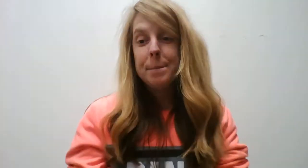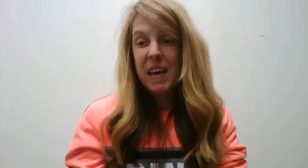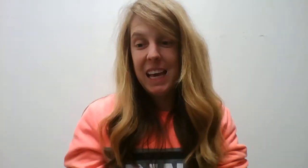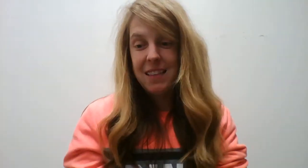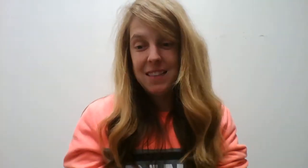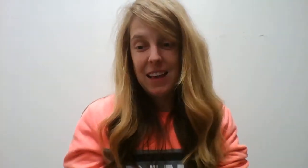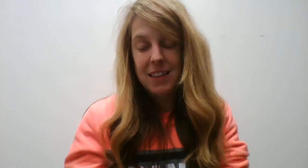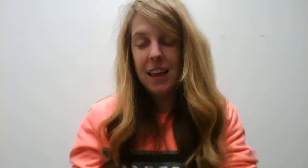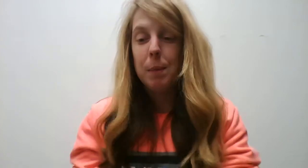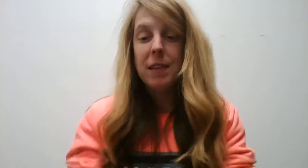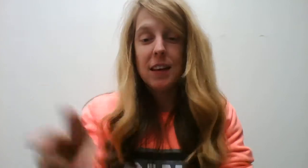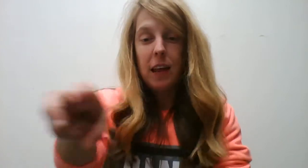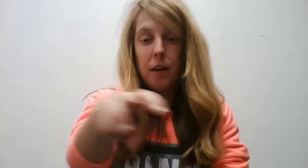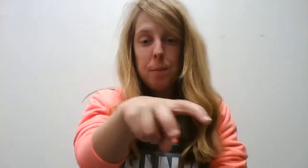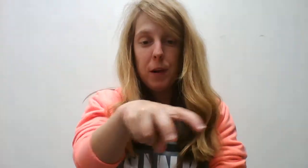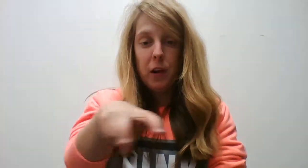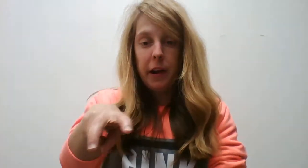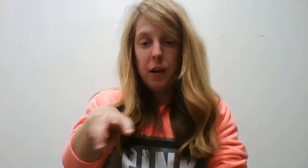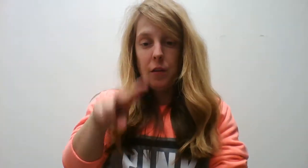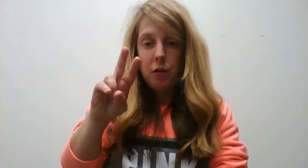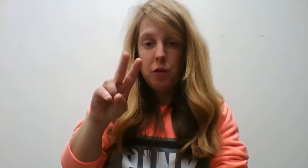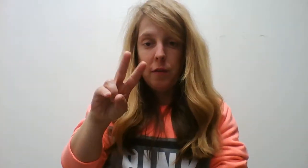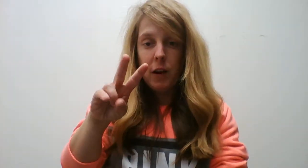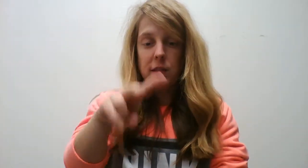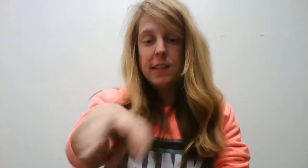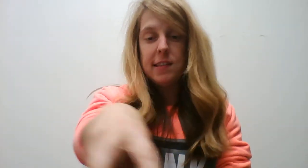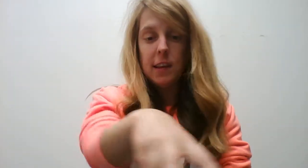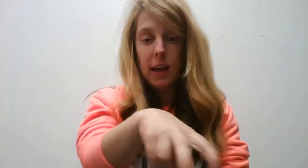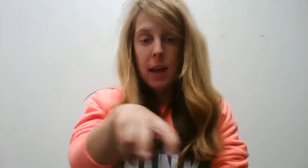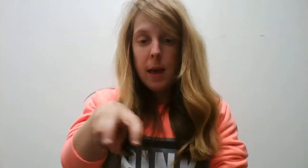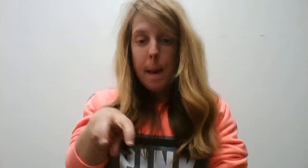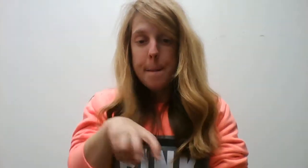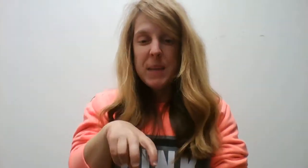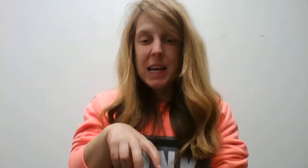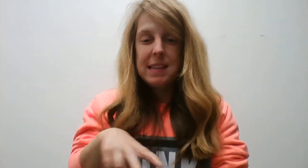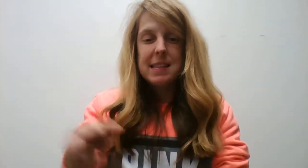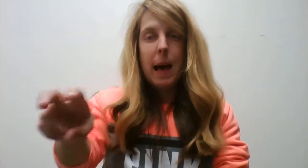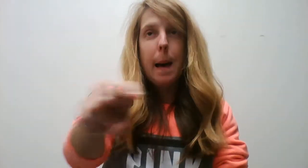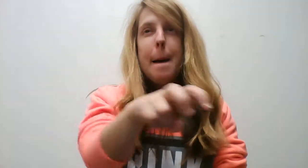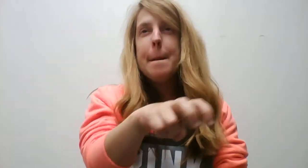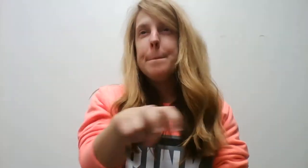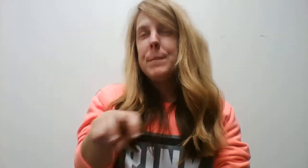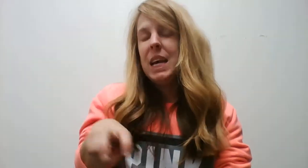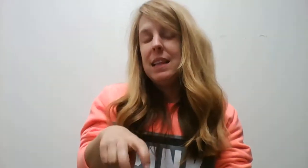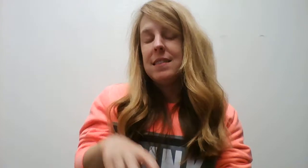Pizza is like a pizza color, but you're going to do two fingers and zigzag. Pizza, pizza.